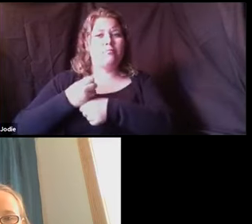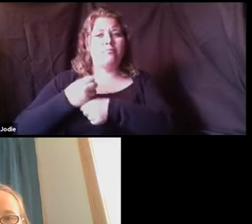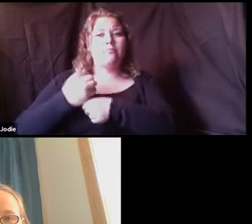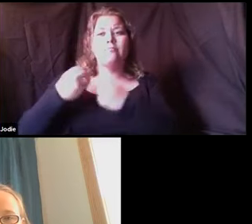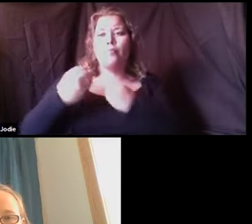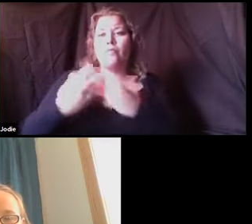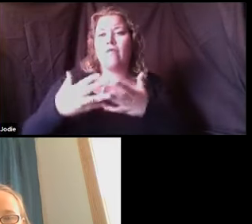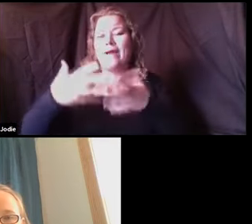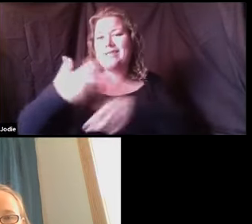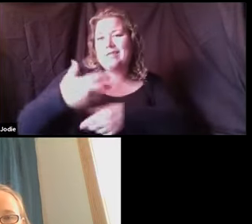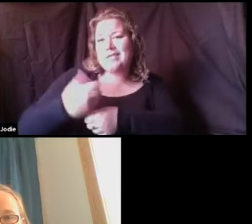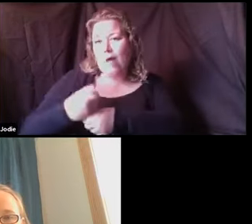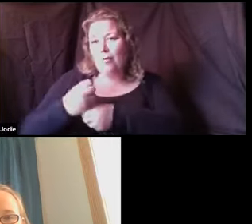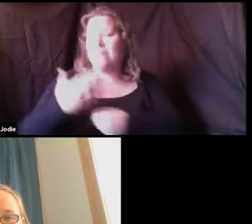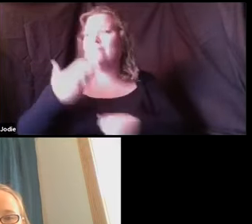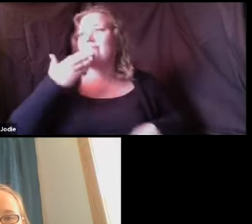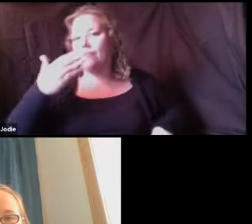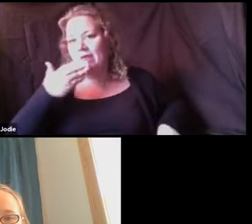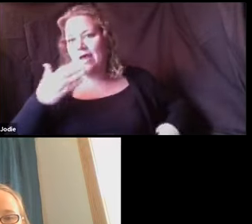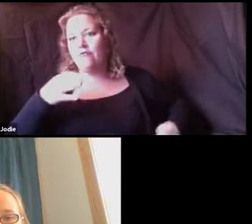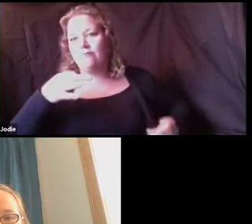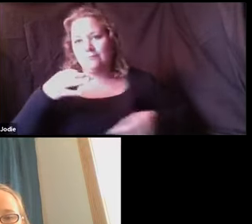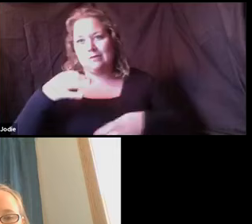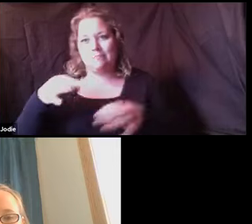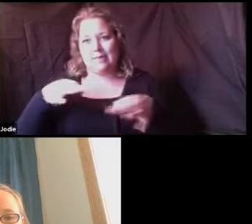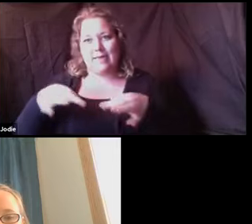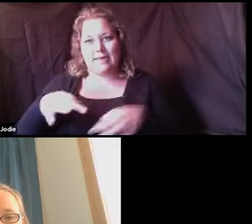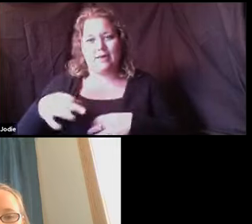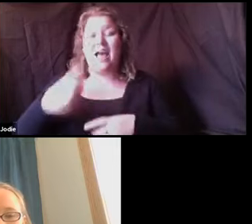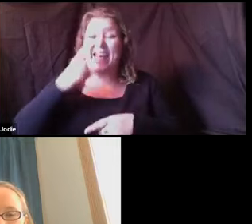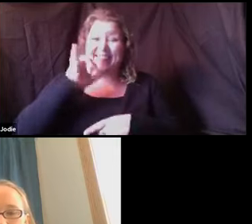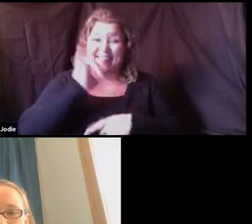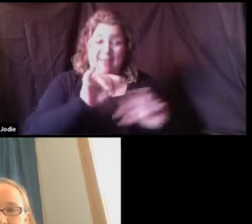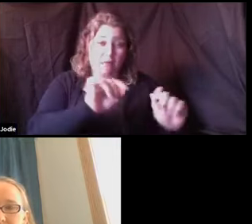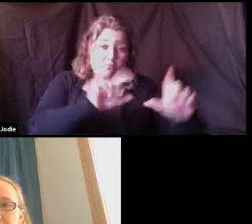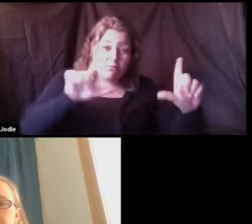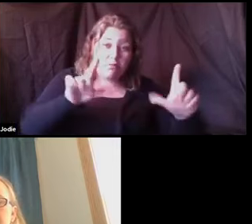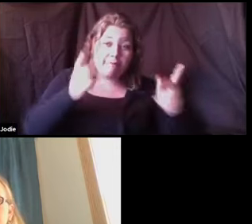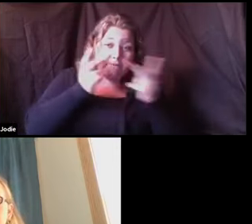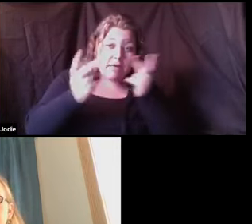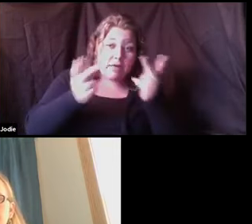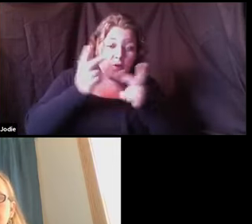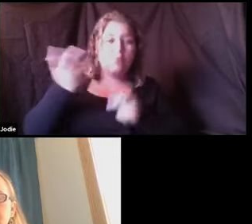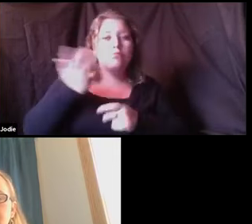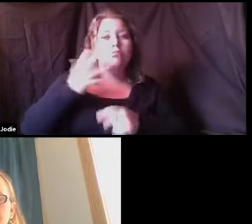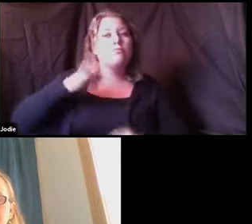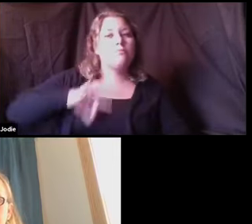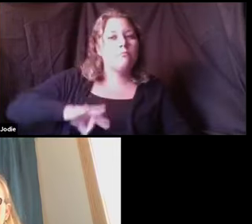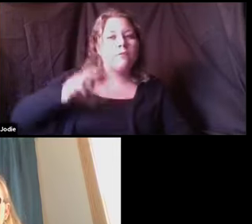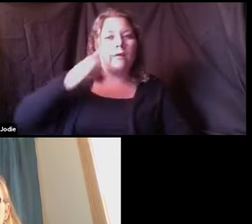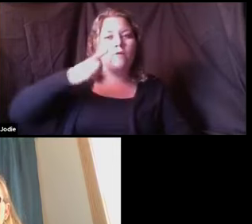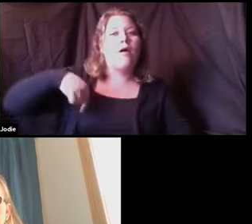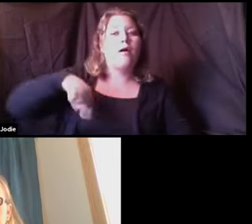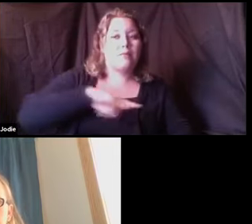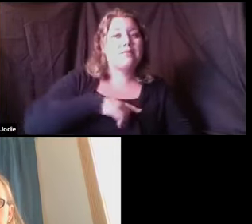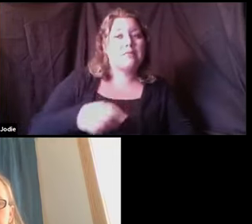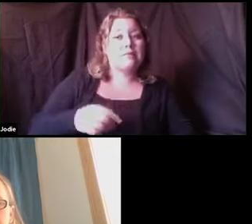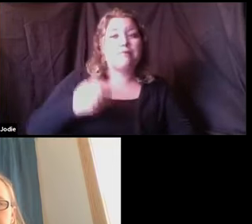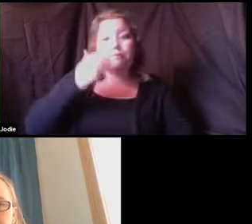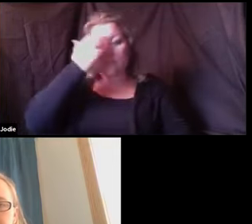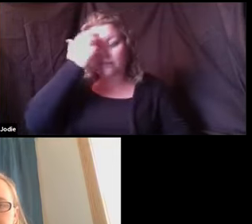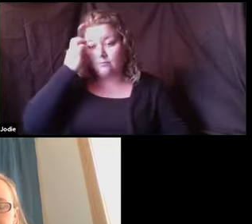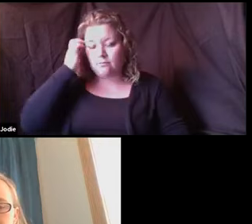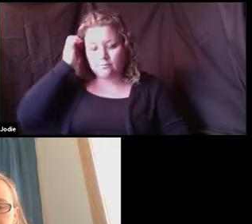think that was really helpful. I think these visuals will be important for all of us. And I do just want